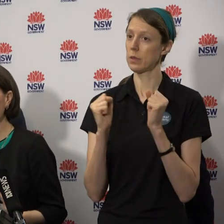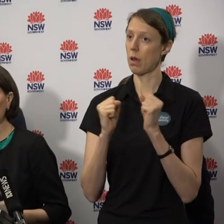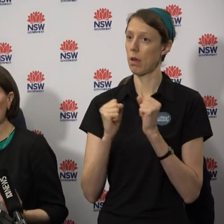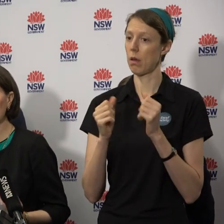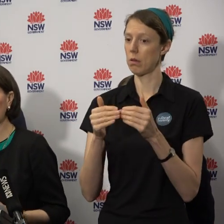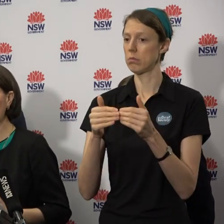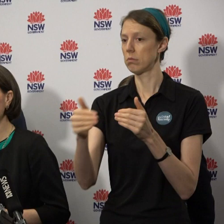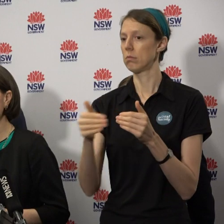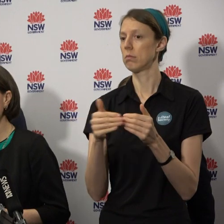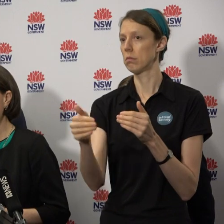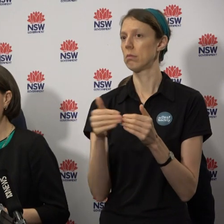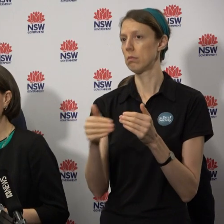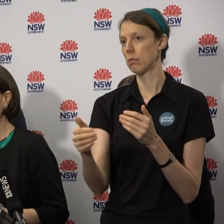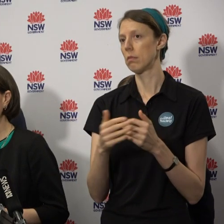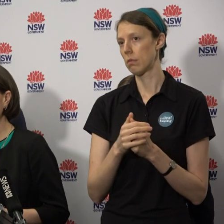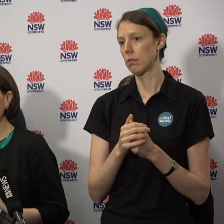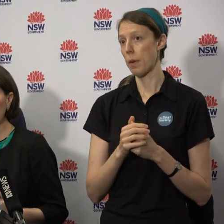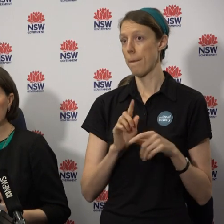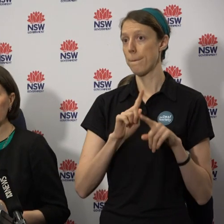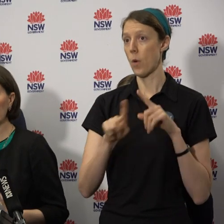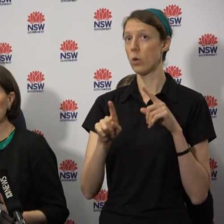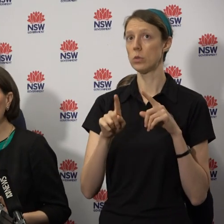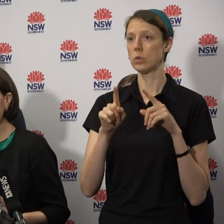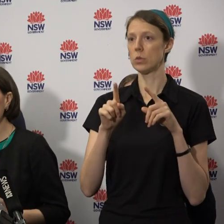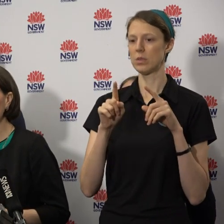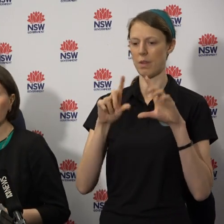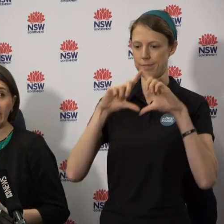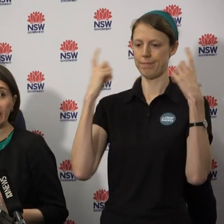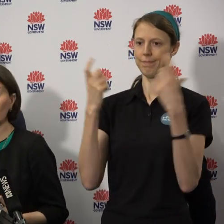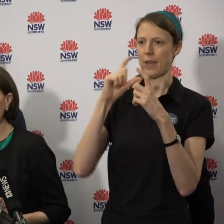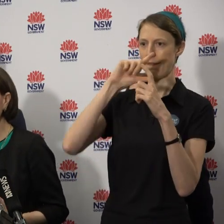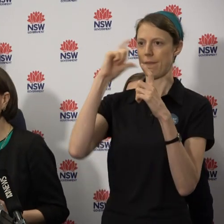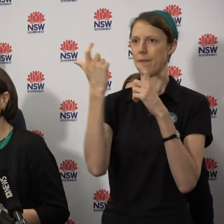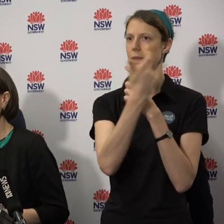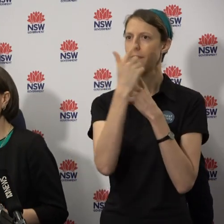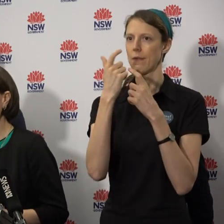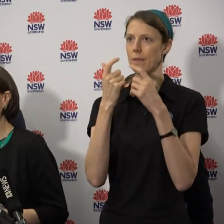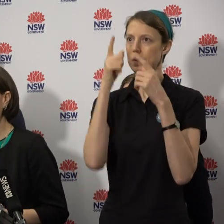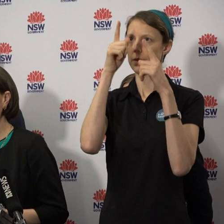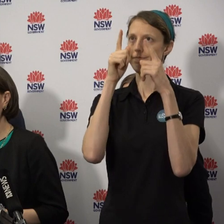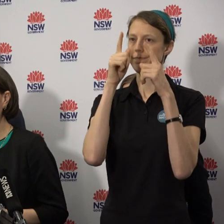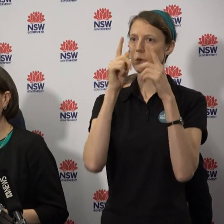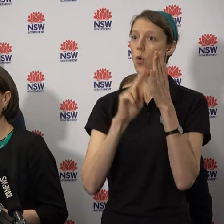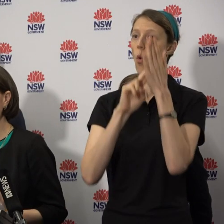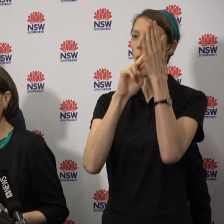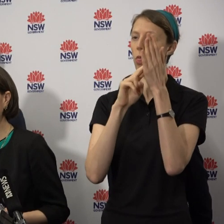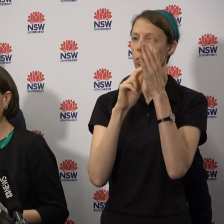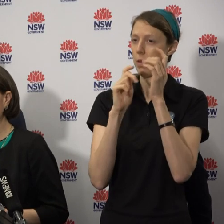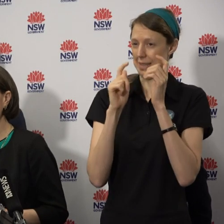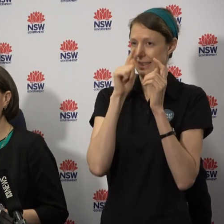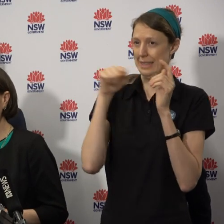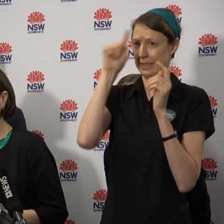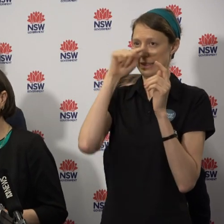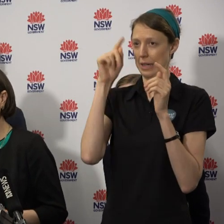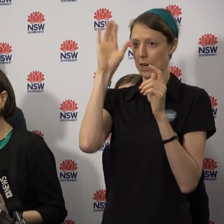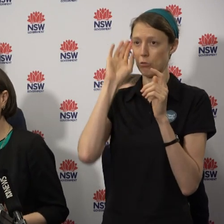to date, most of the cases have been in the Northern Hemisphere where it's winter. We've not yet hit our winter. So we're obviously,